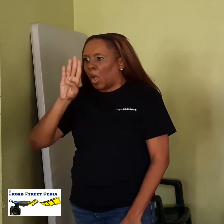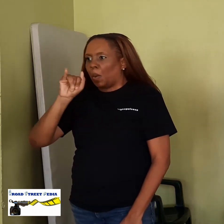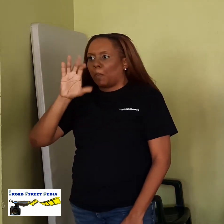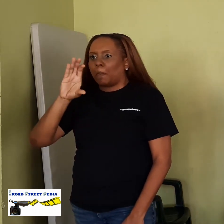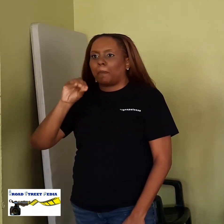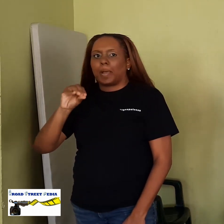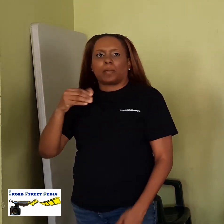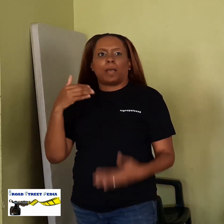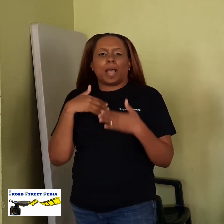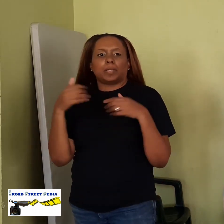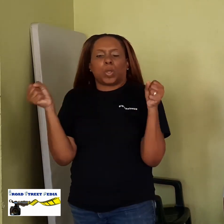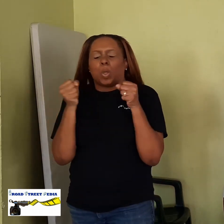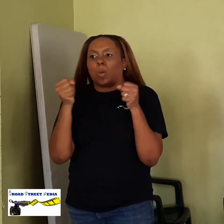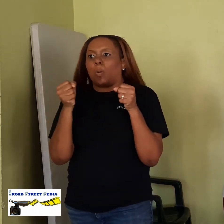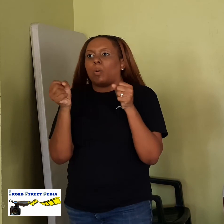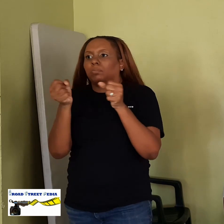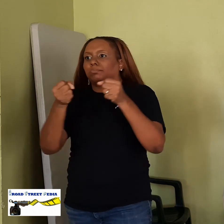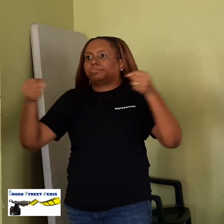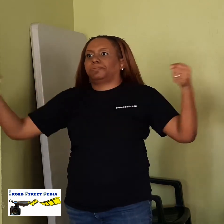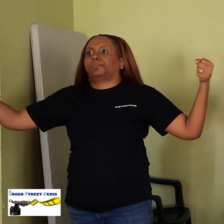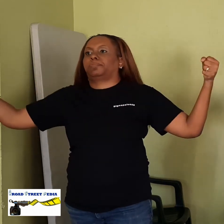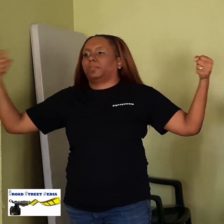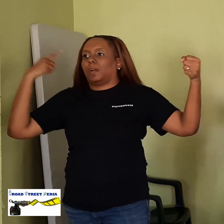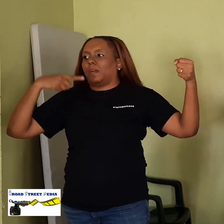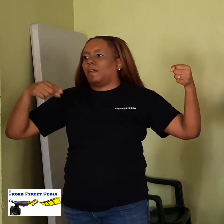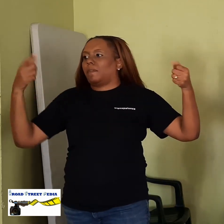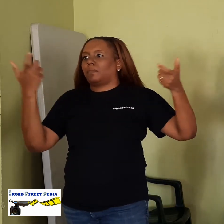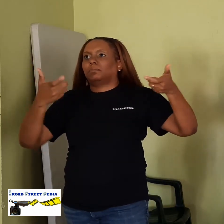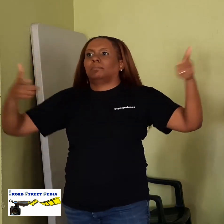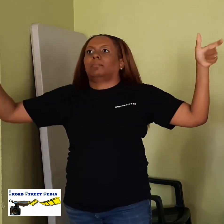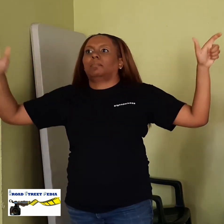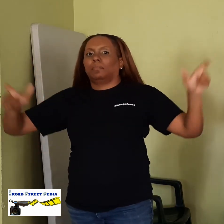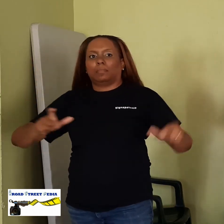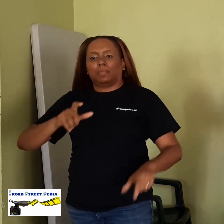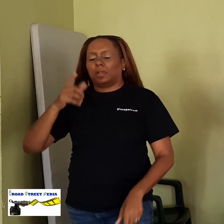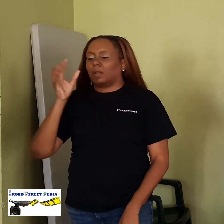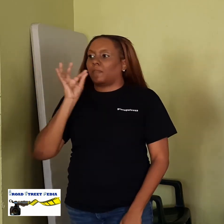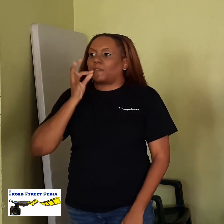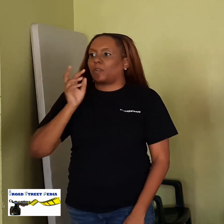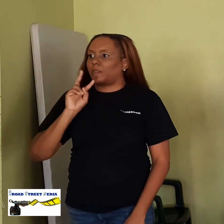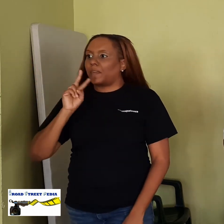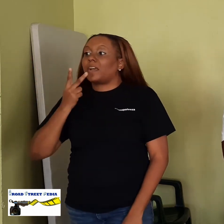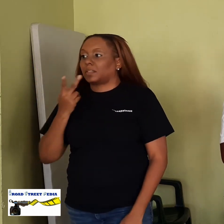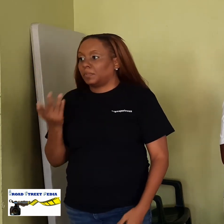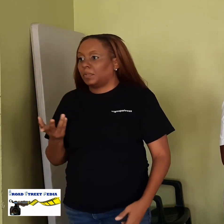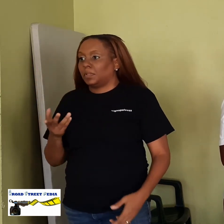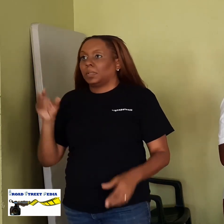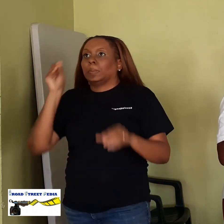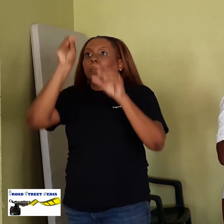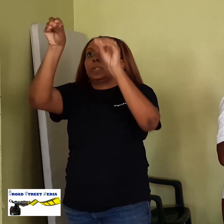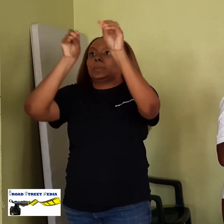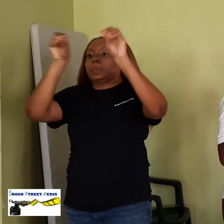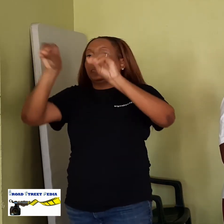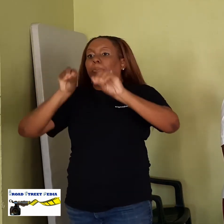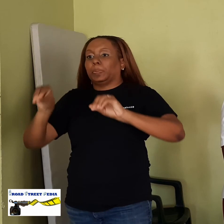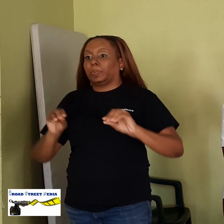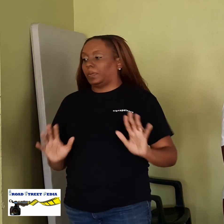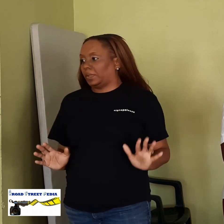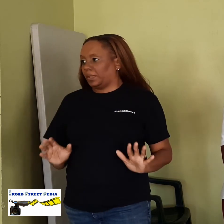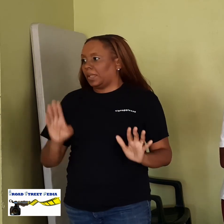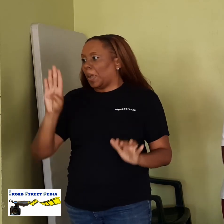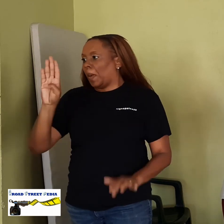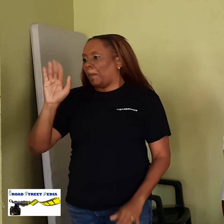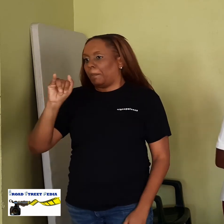also want it placed away from ethylene producers so that your crop will be